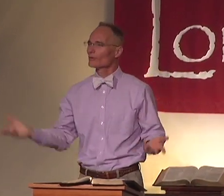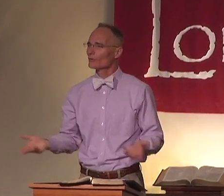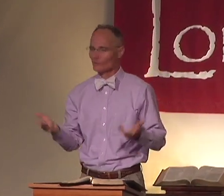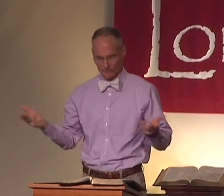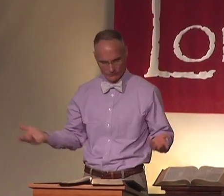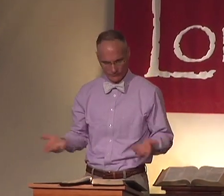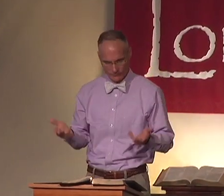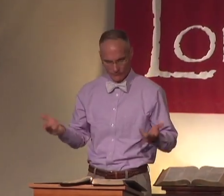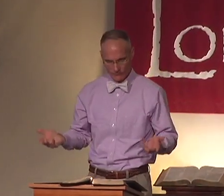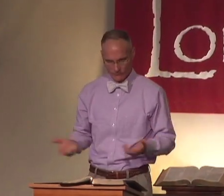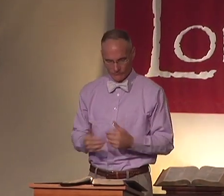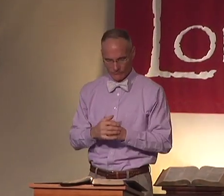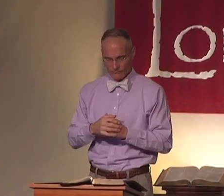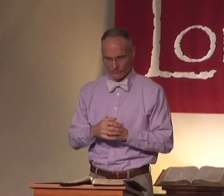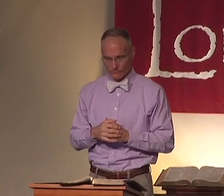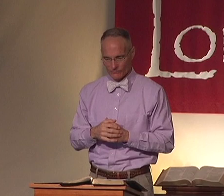really, why are you here?